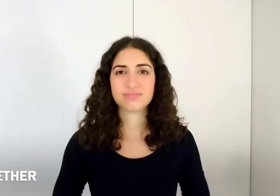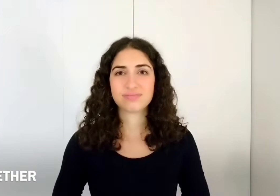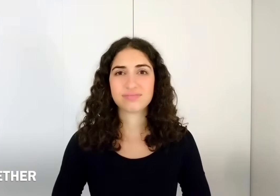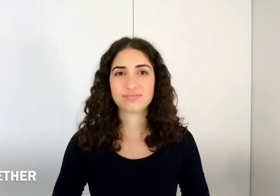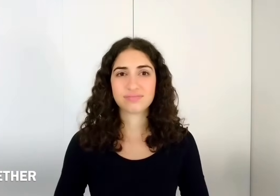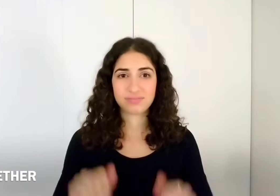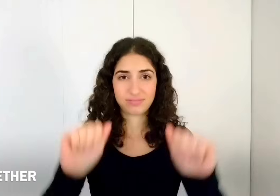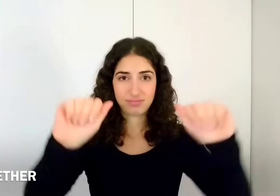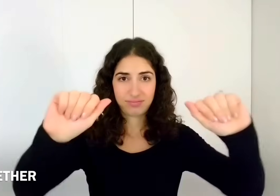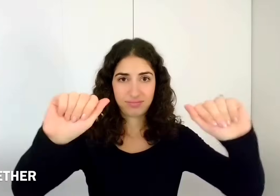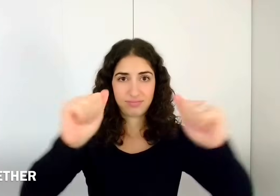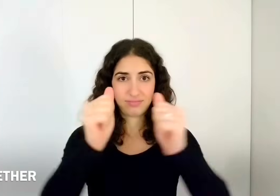Together.